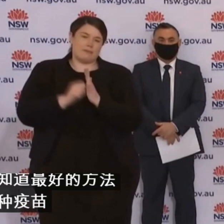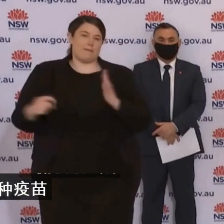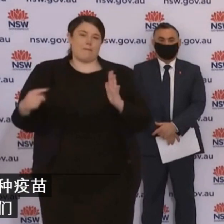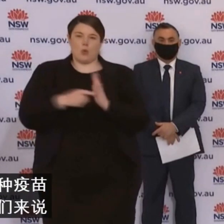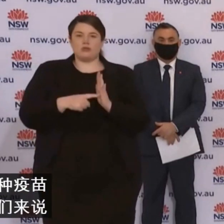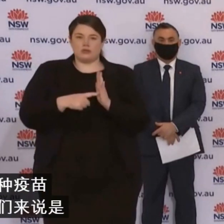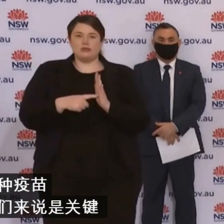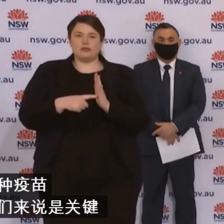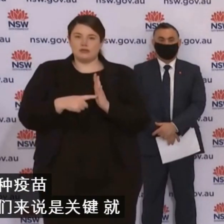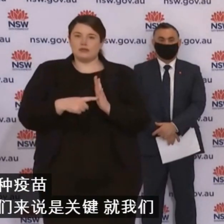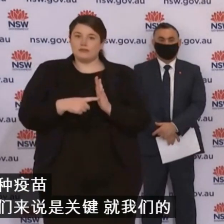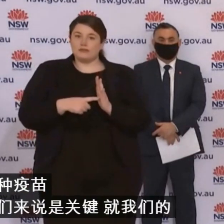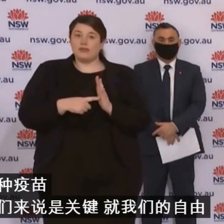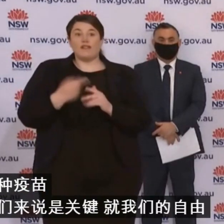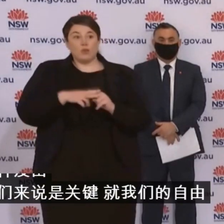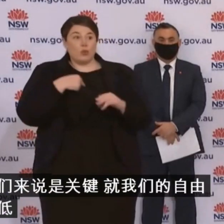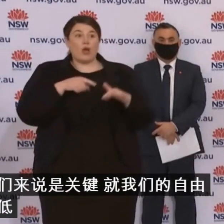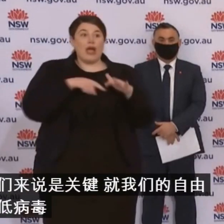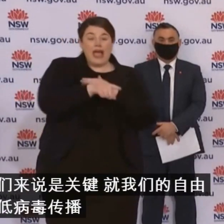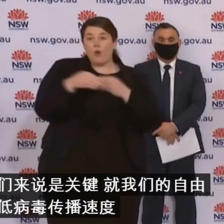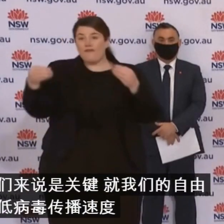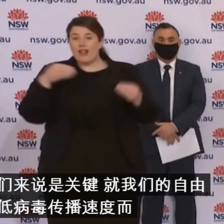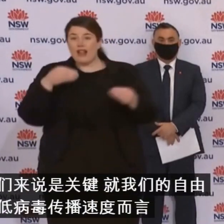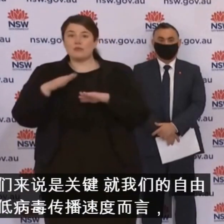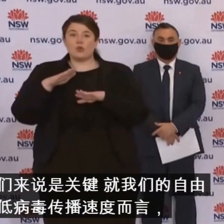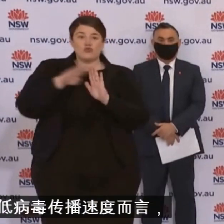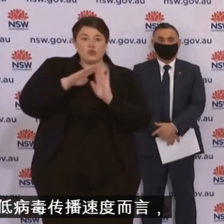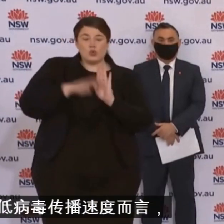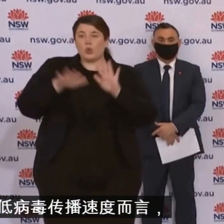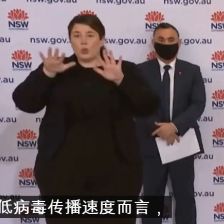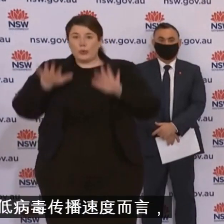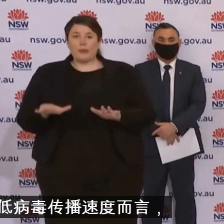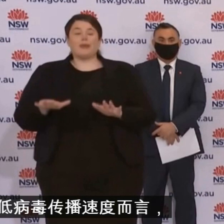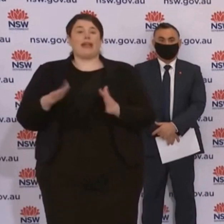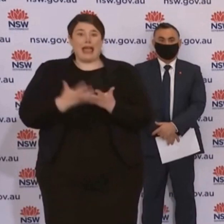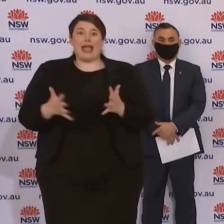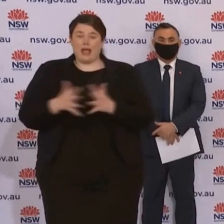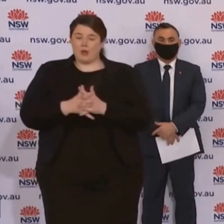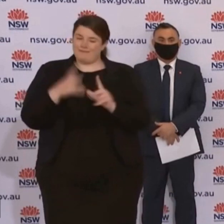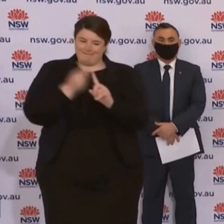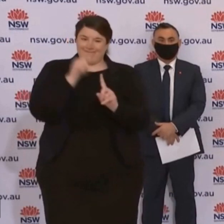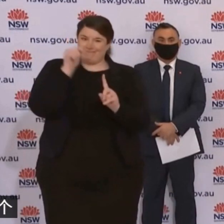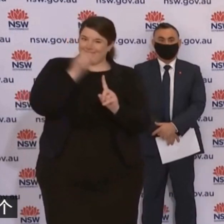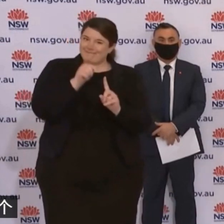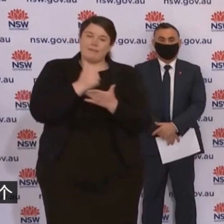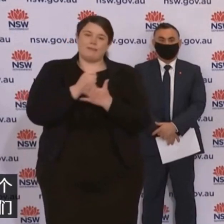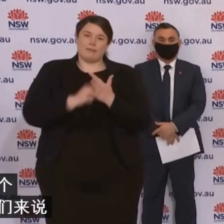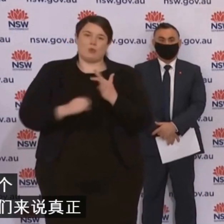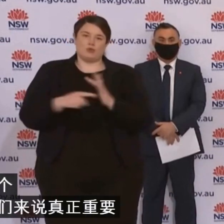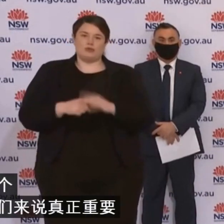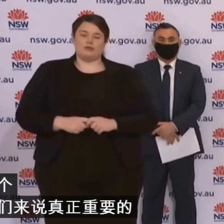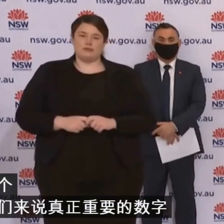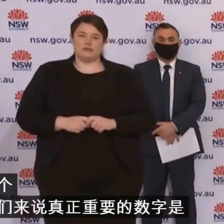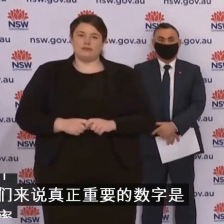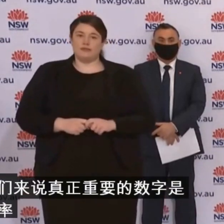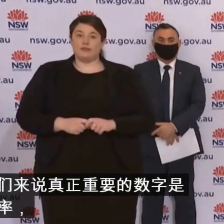is the key for us in terms of our freedoms and in terms of reducing the rate of spread of the virus. The other number that's really critical for us to